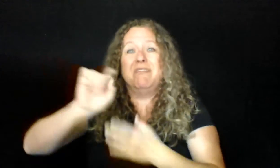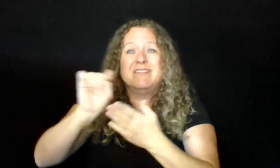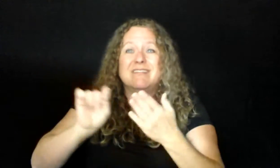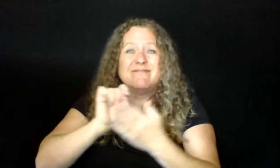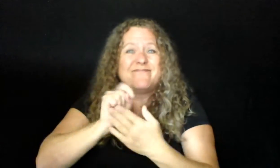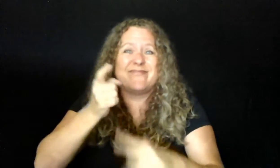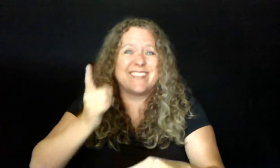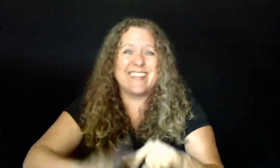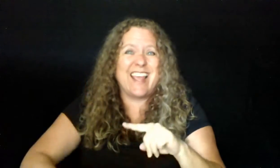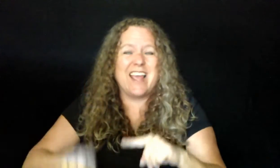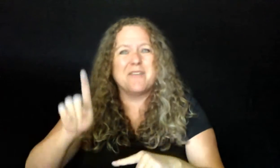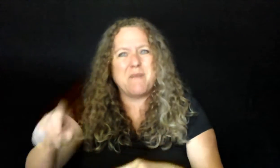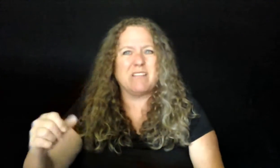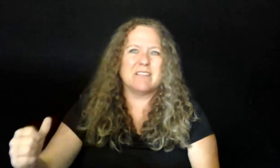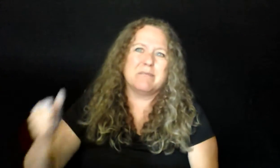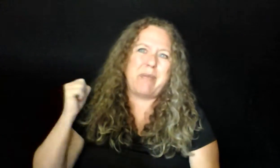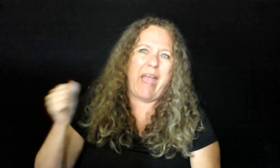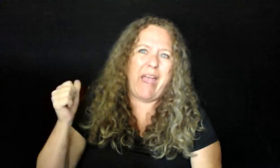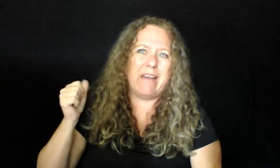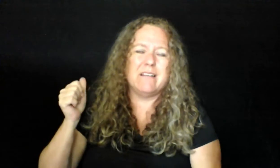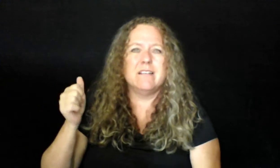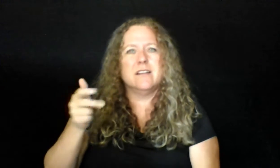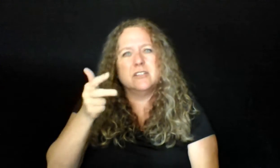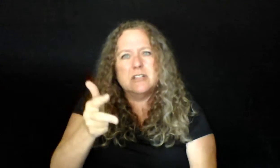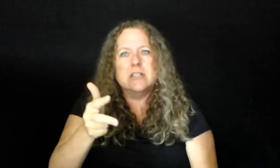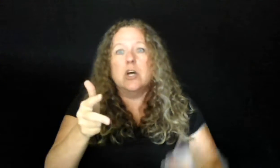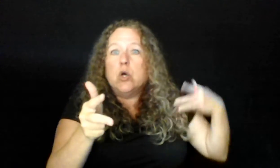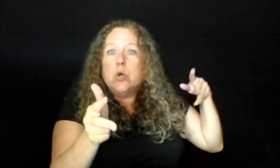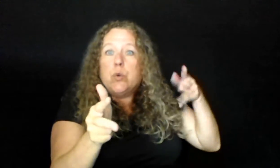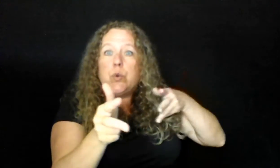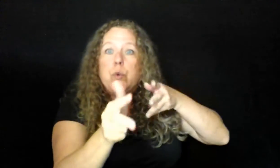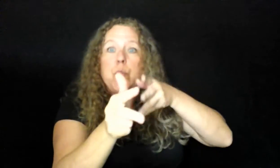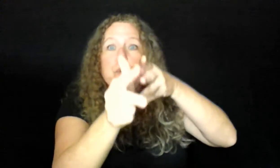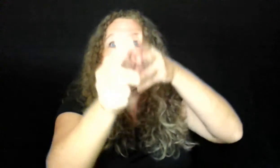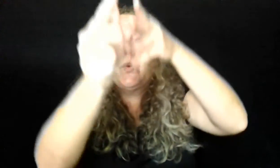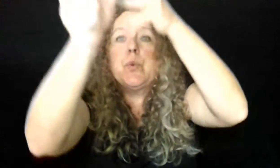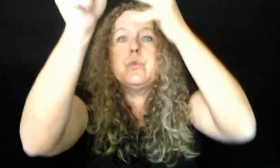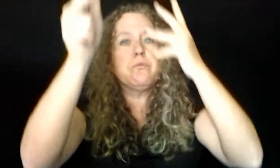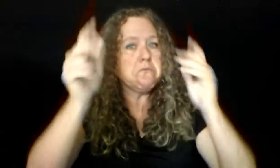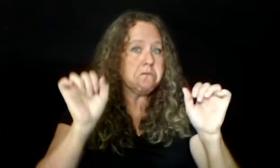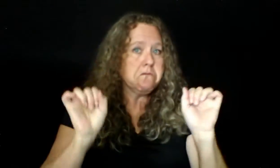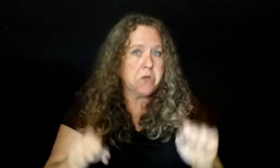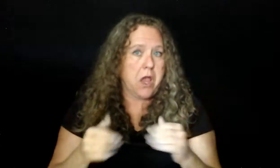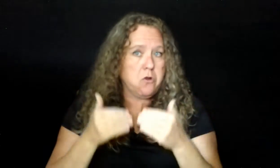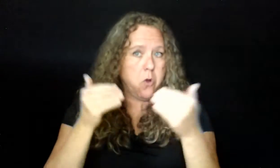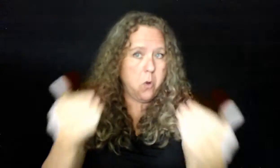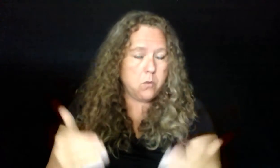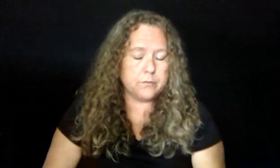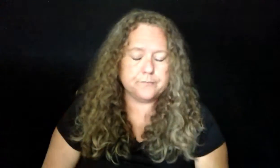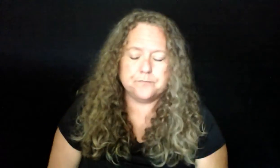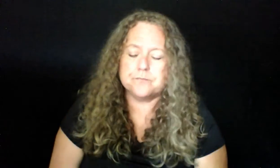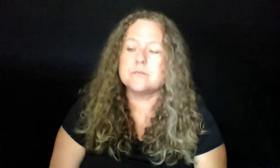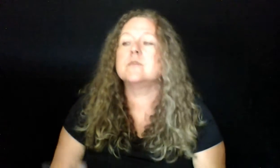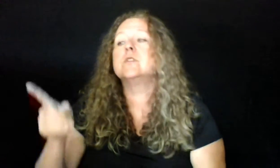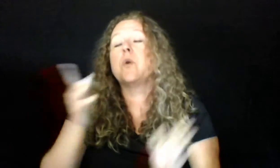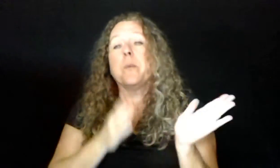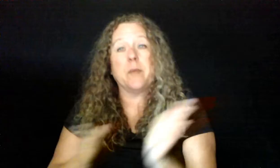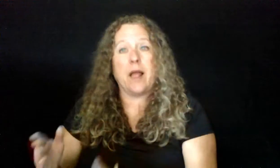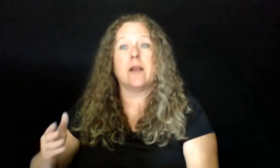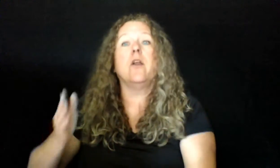the pivots and the ways to move and manipulate their sails. So here's the plan. We're going to go from port to port to port. Well, this is the